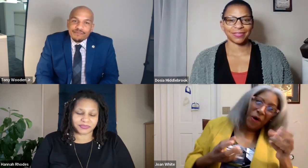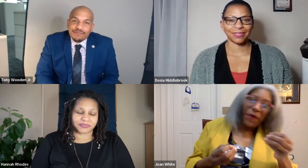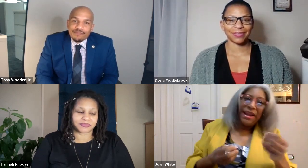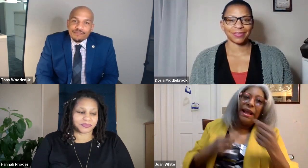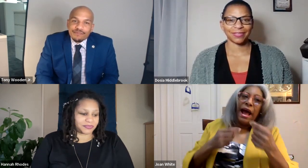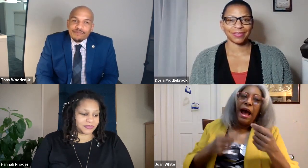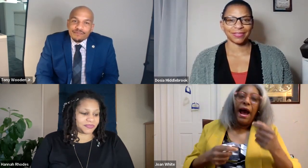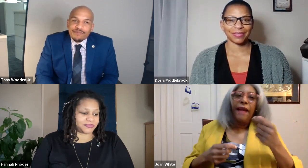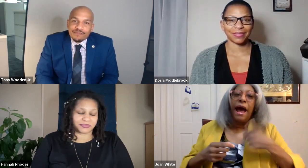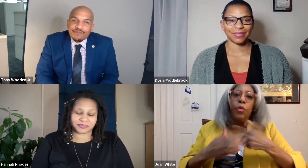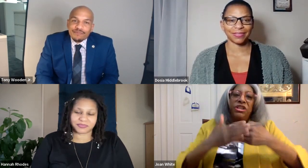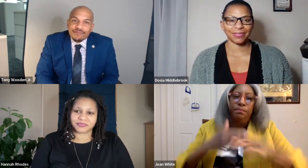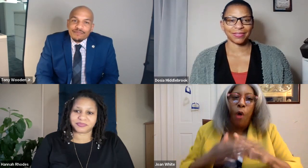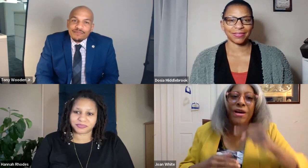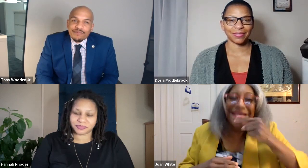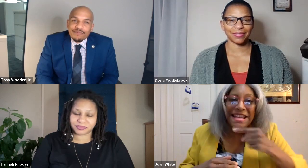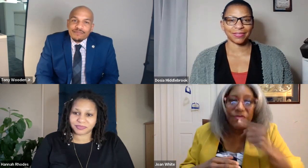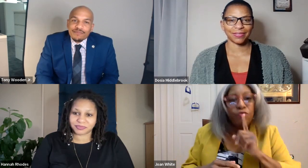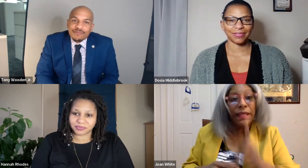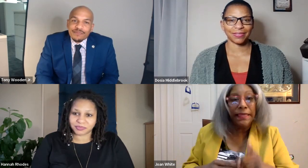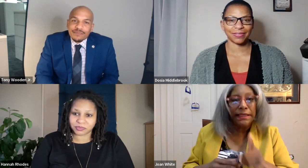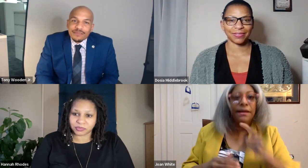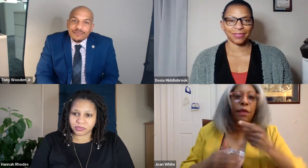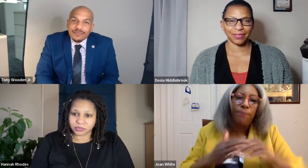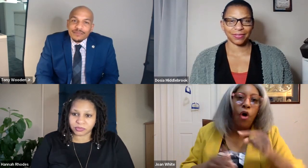at that time. So I just wanted to make that kind of little comment.